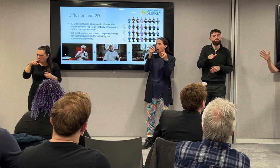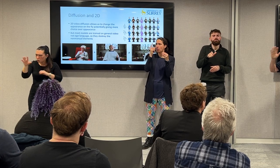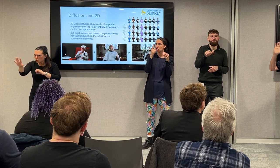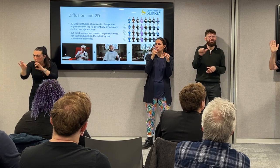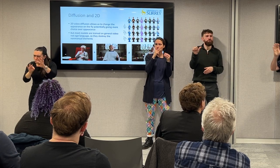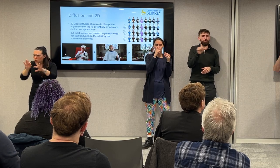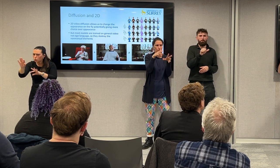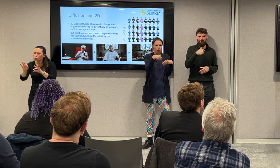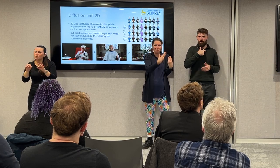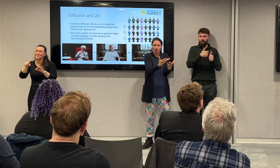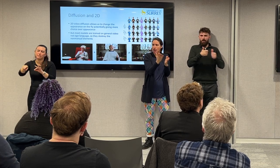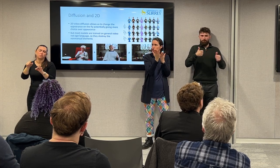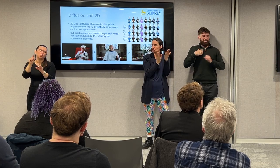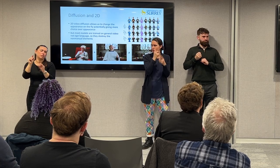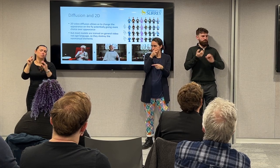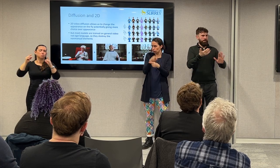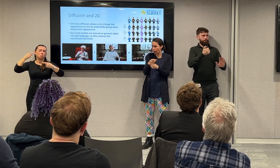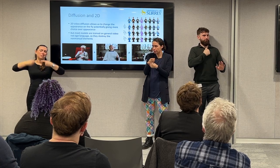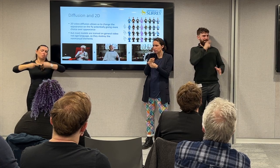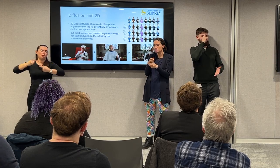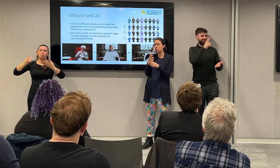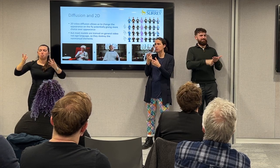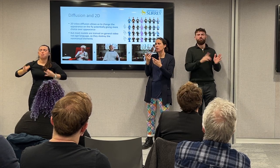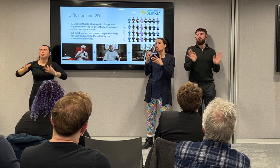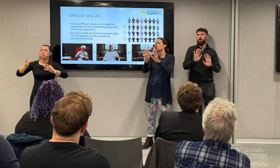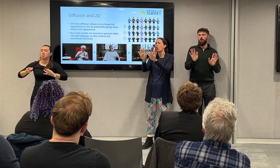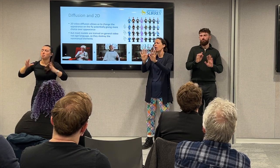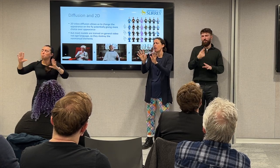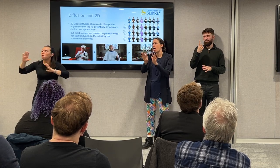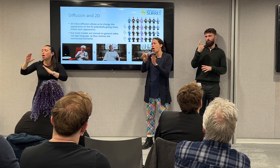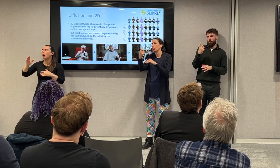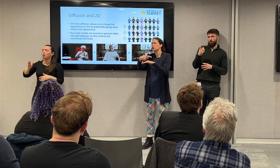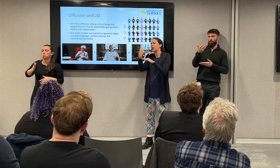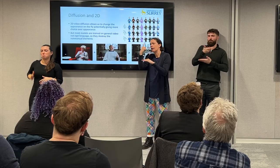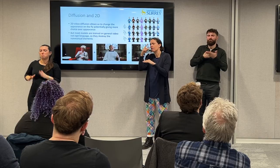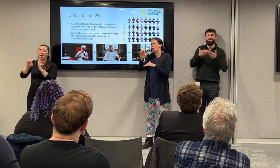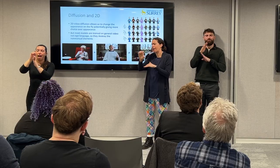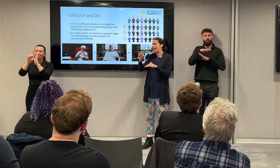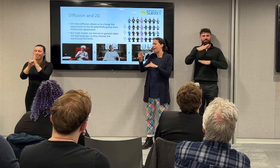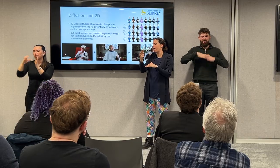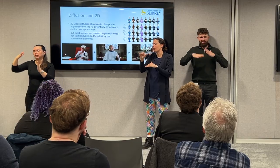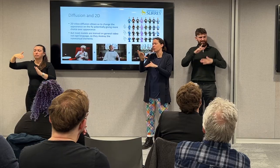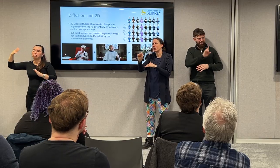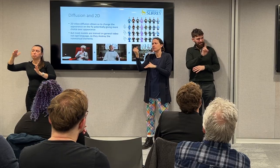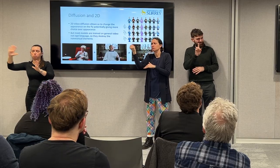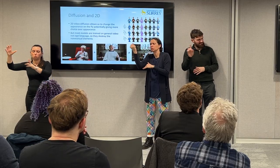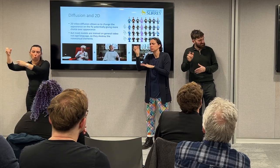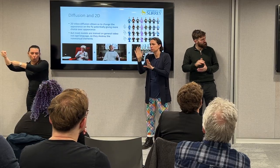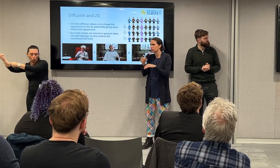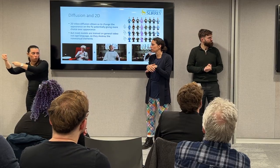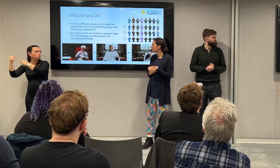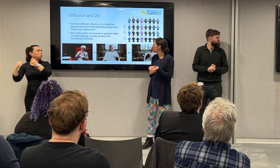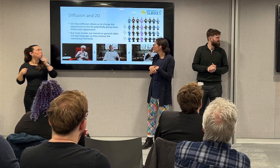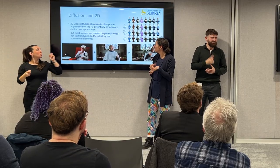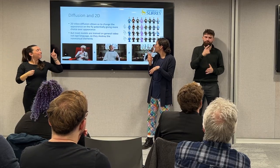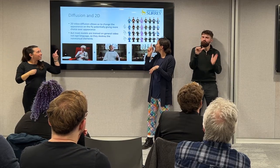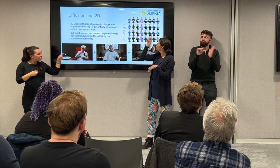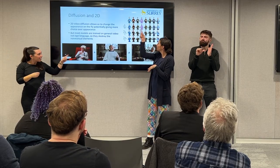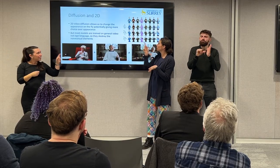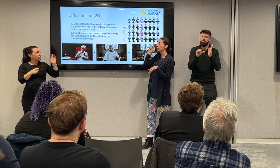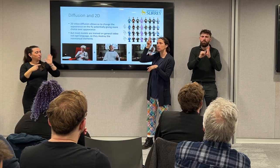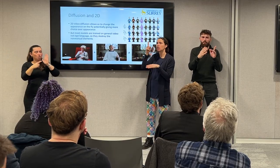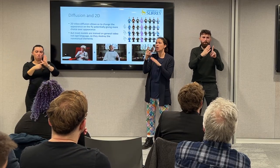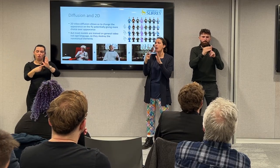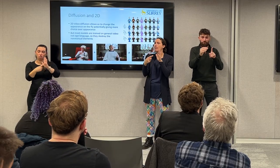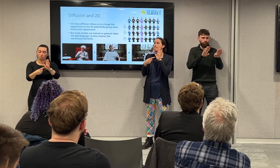And so, but there's another day for the ethics around that. Now, part of the problem is a lot of these models are trained on